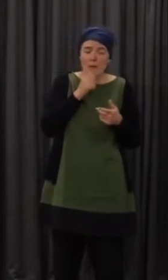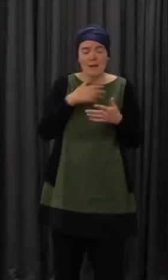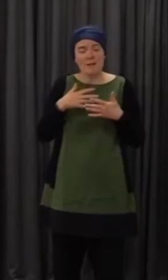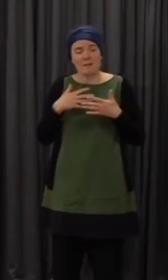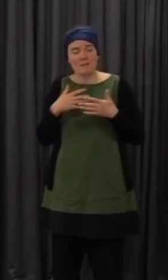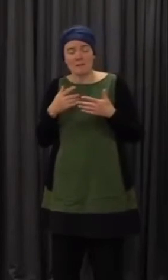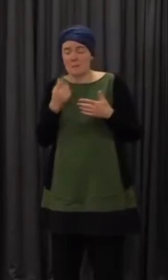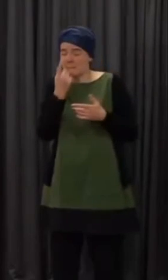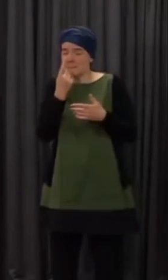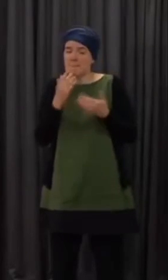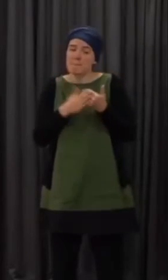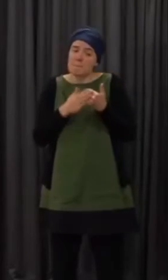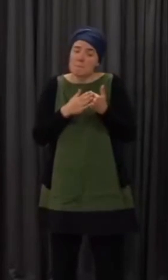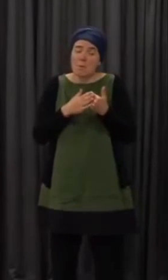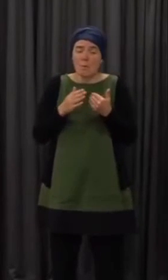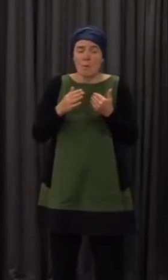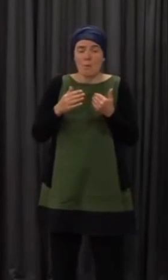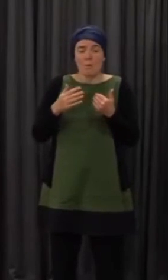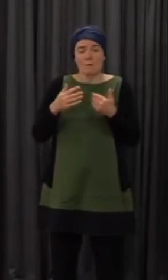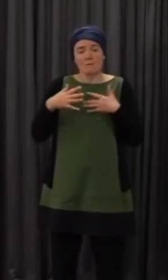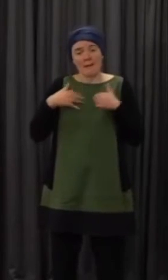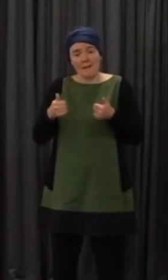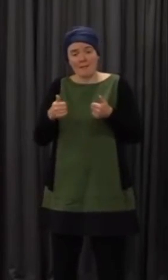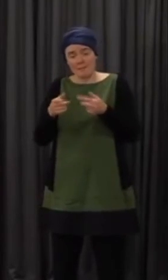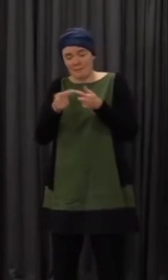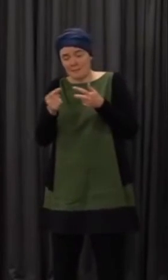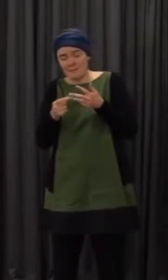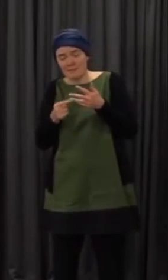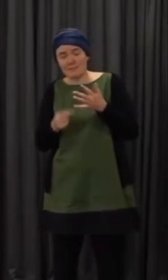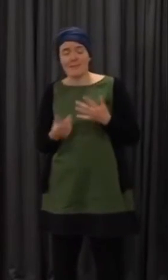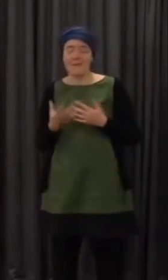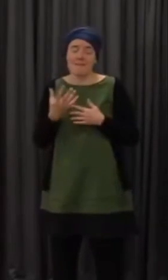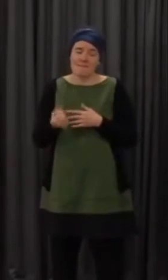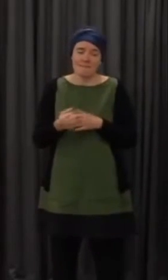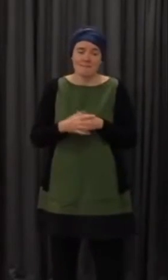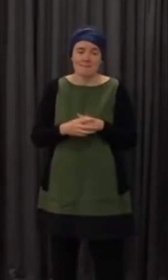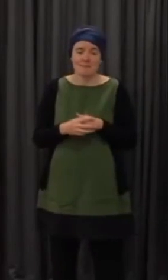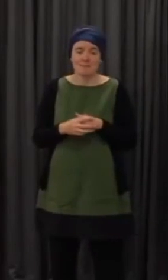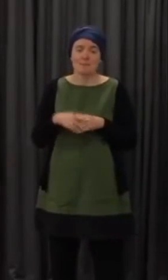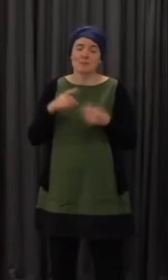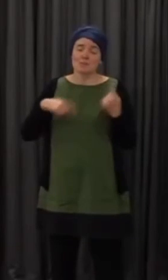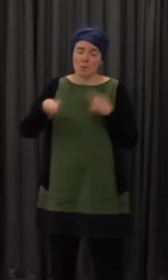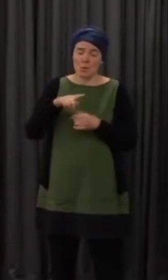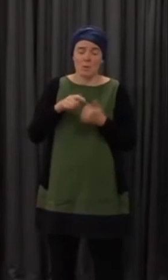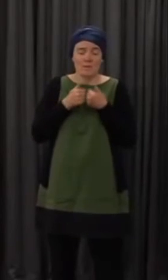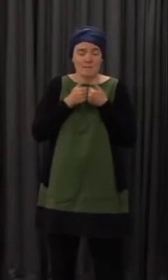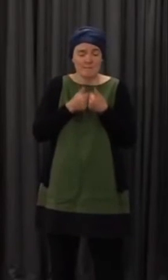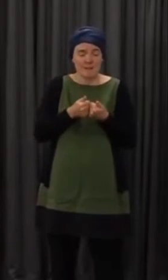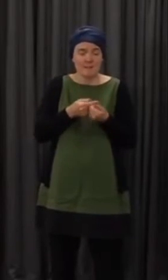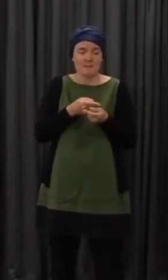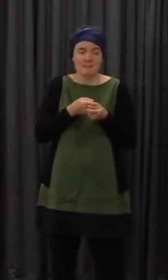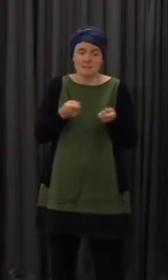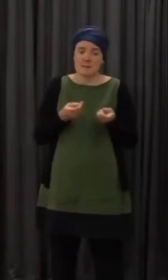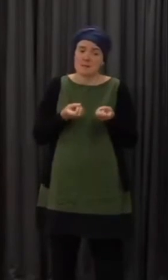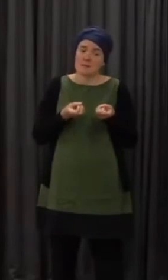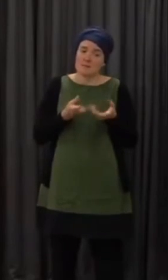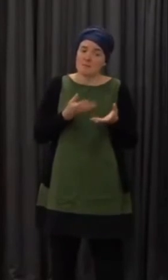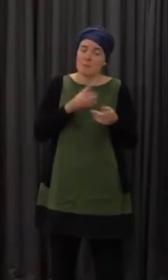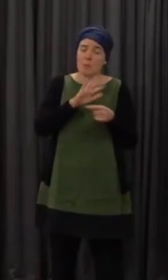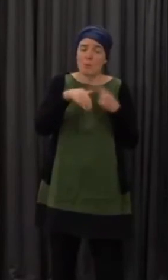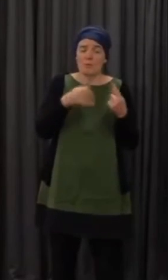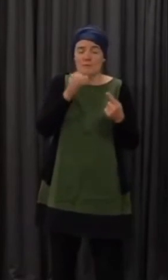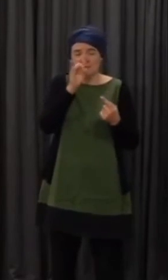perfectly fit and well. So the reason we've given that advice to people in that age bracket is not because we